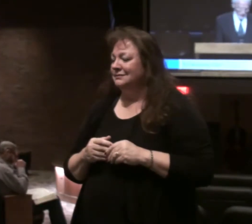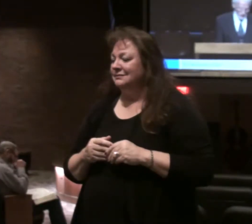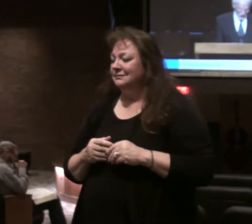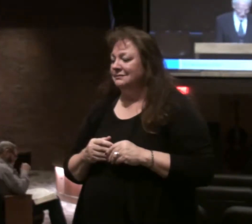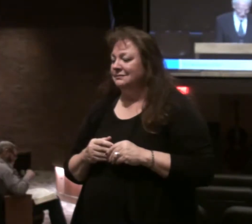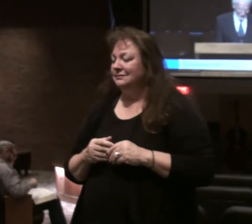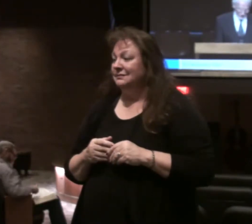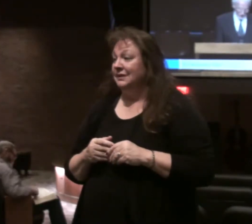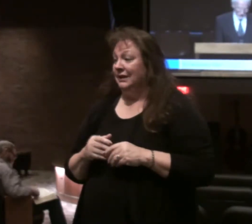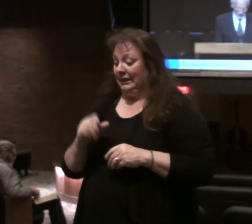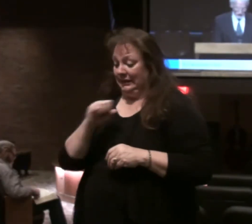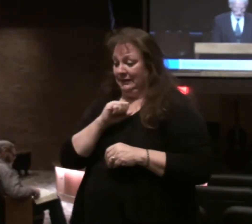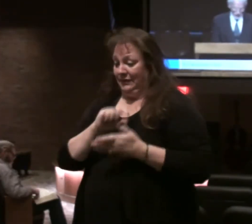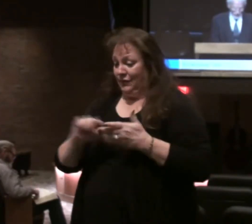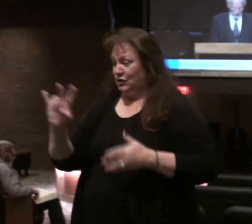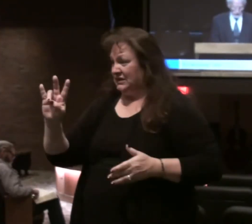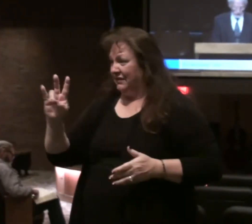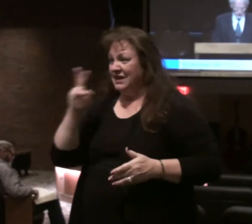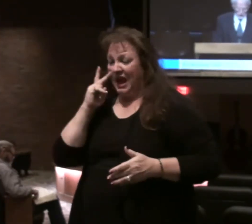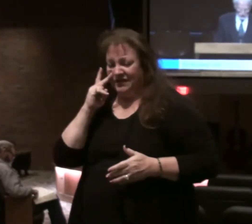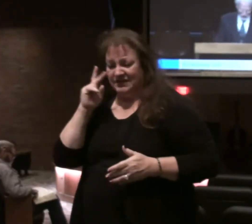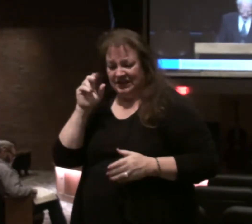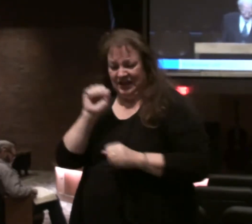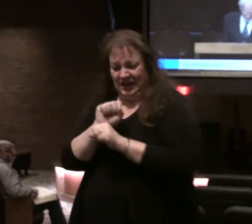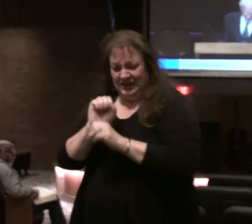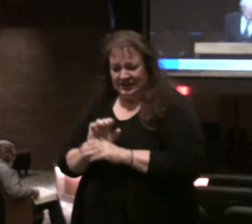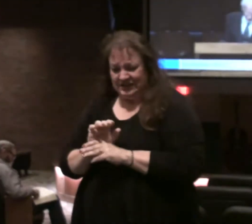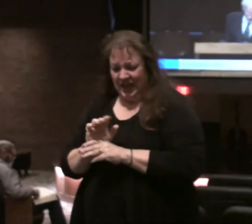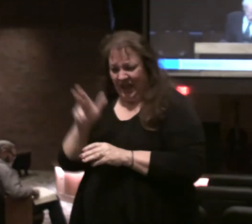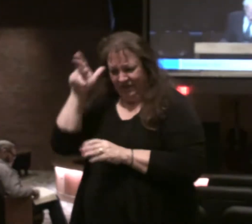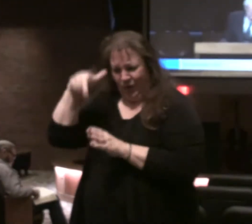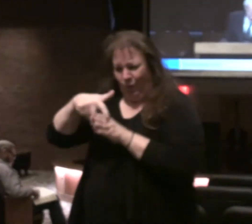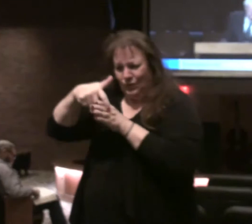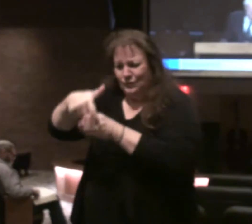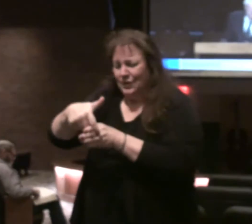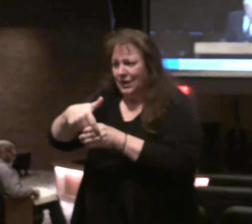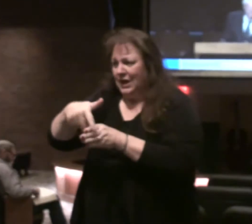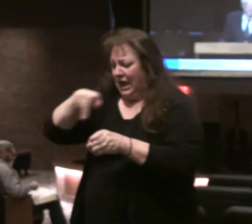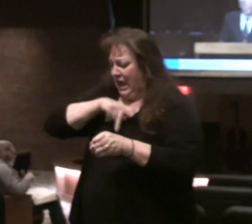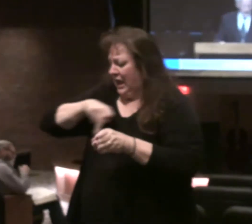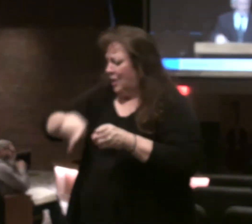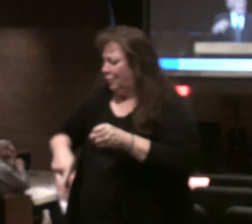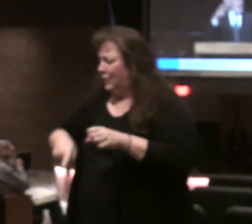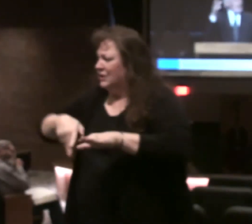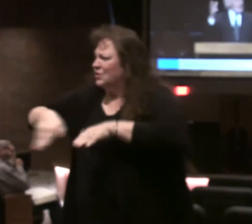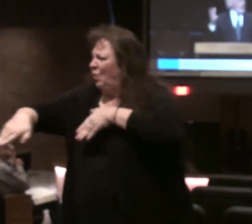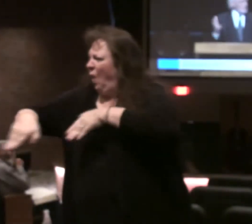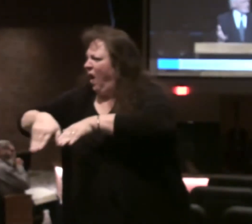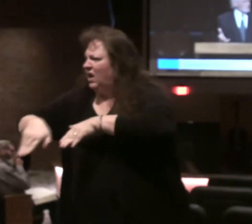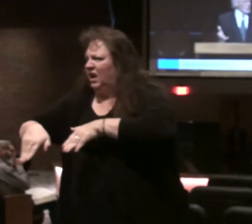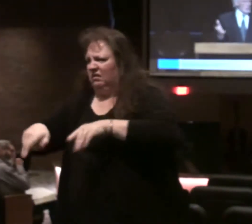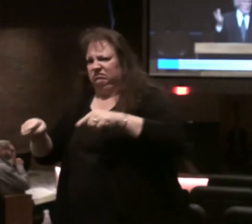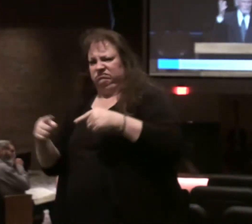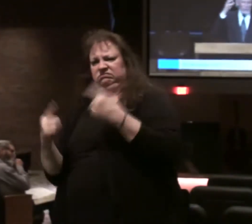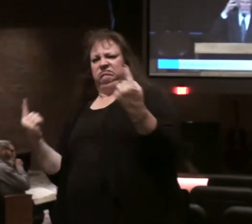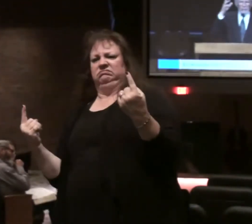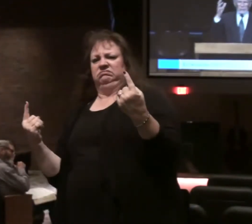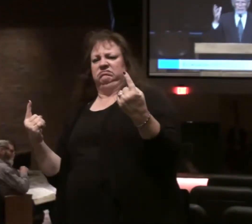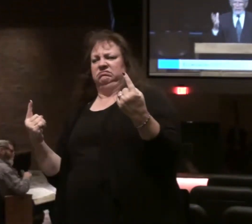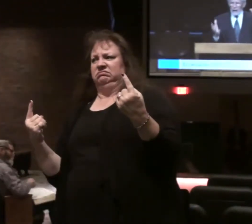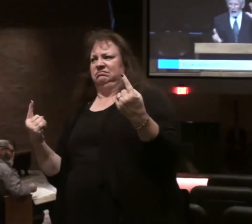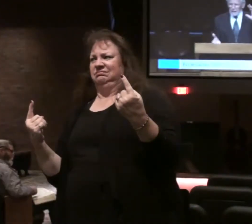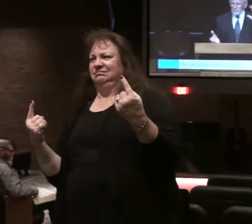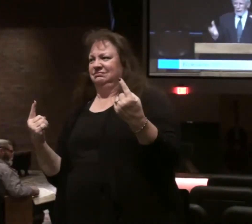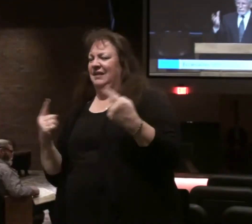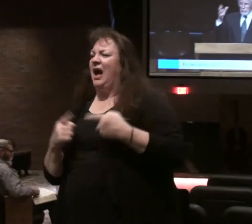I've seen slaves, verse 7, riding on horses, and princes walking like slaves on the land. Again, it's a